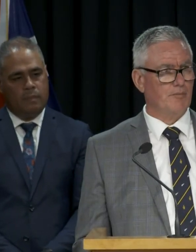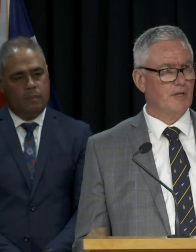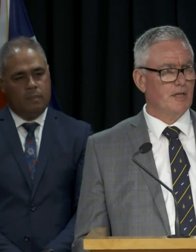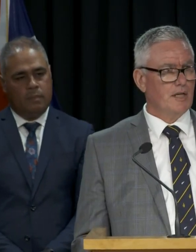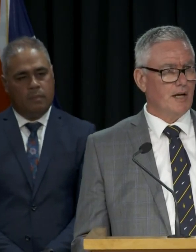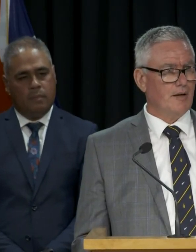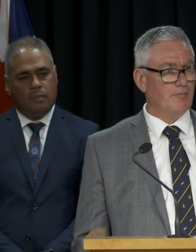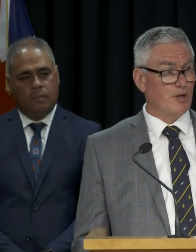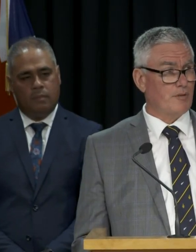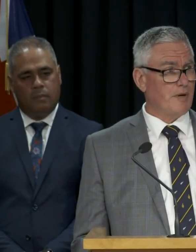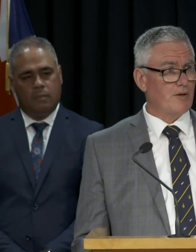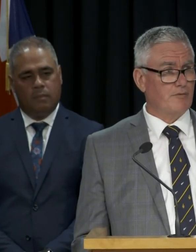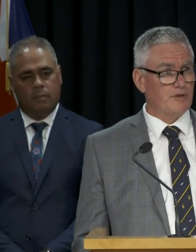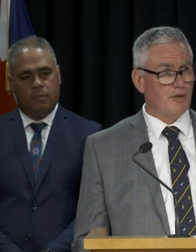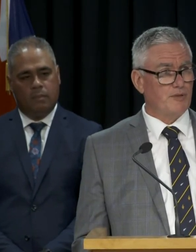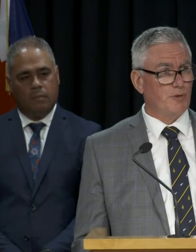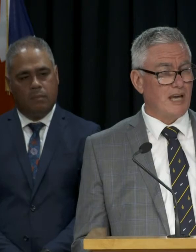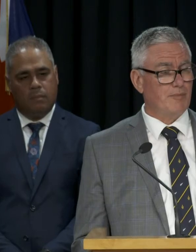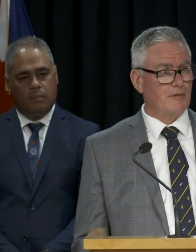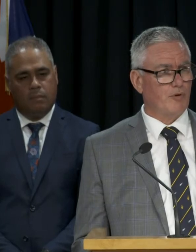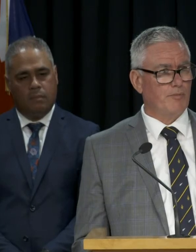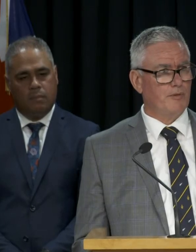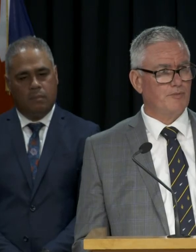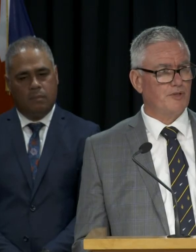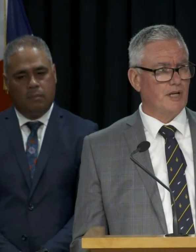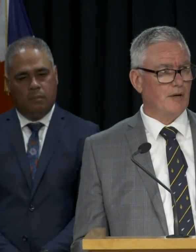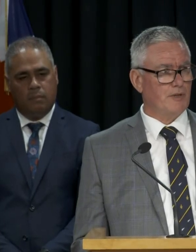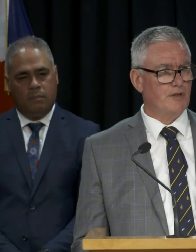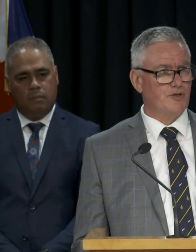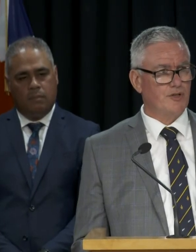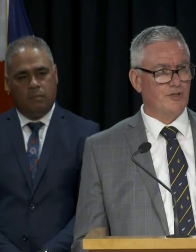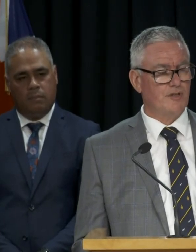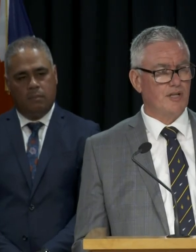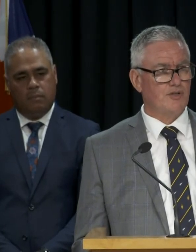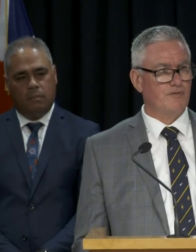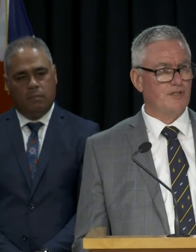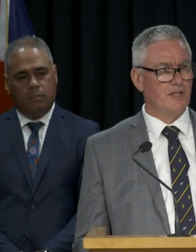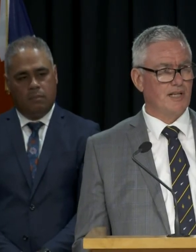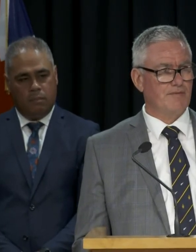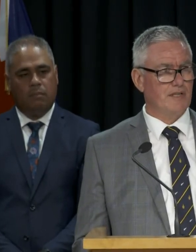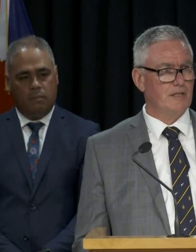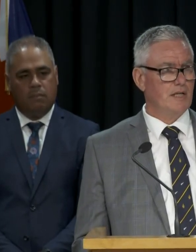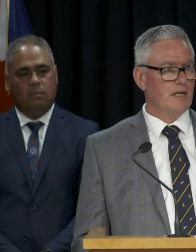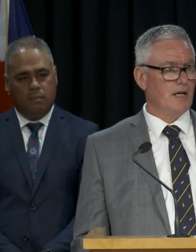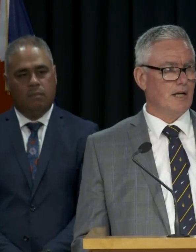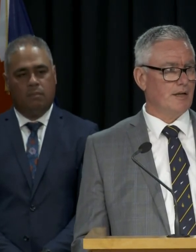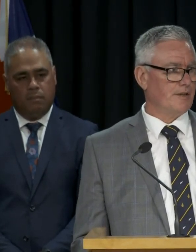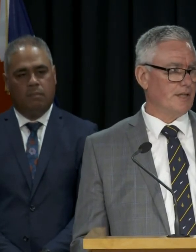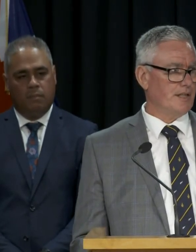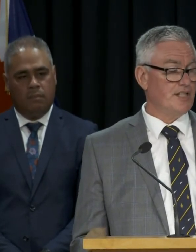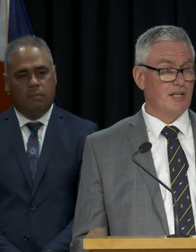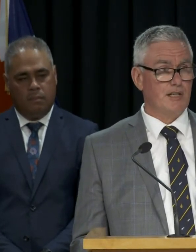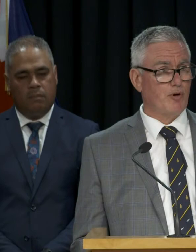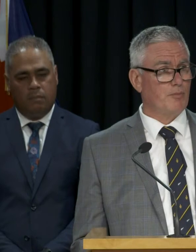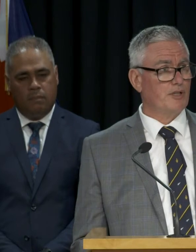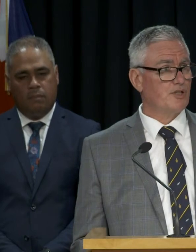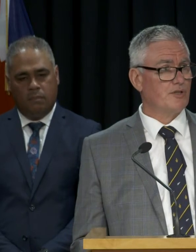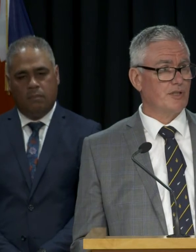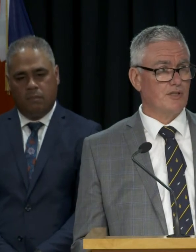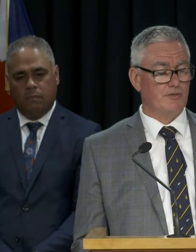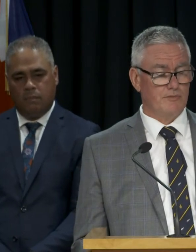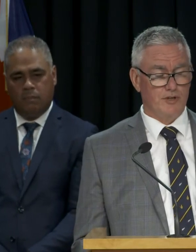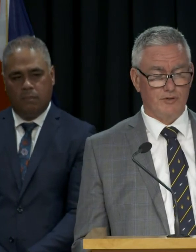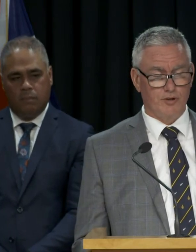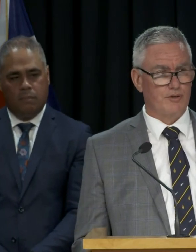we broke the back of responsible camping problems. We introduced the international visitor levy, the Tiaki